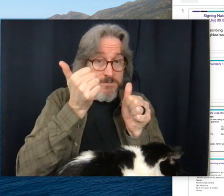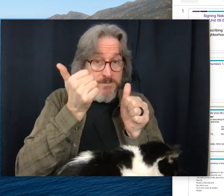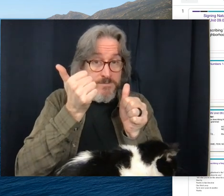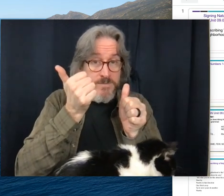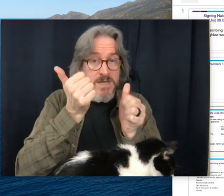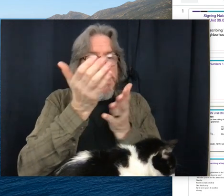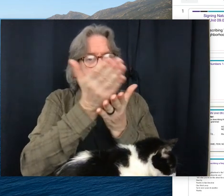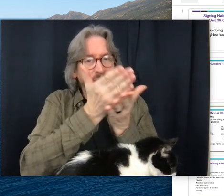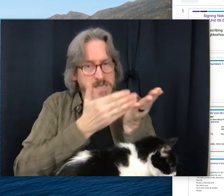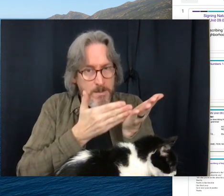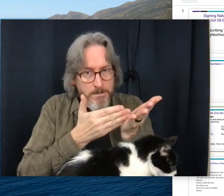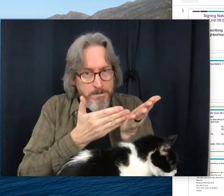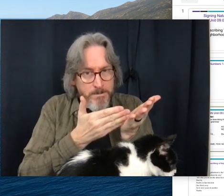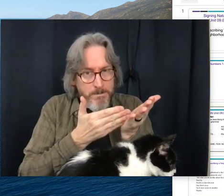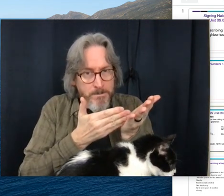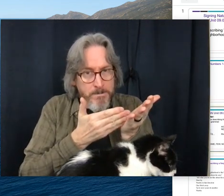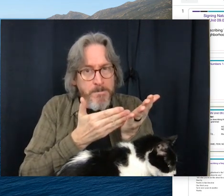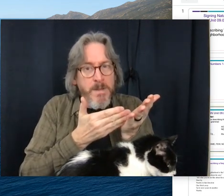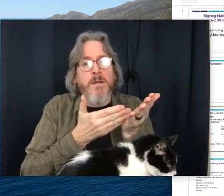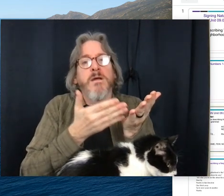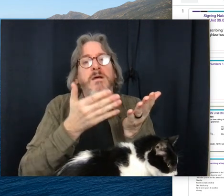Most, some,